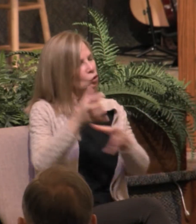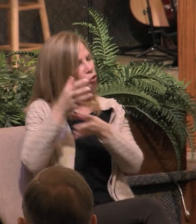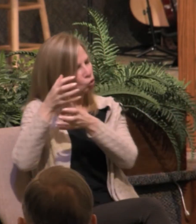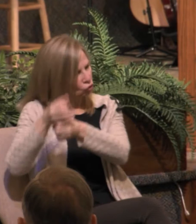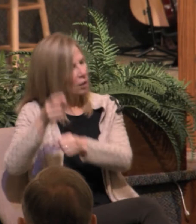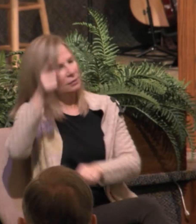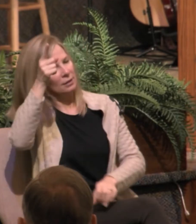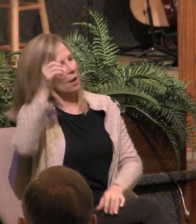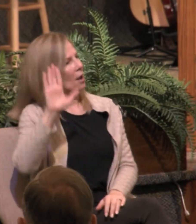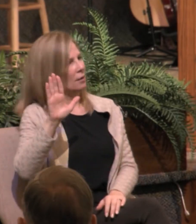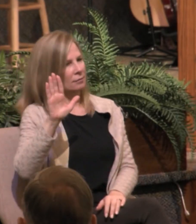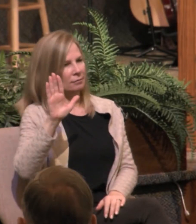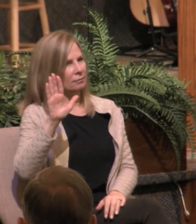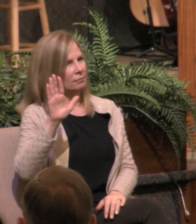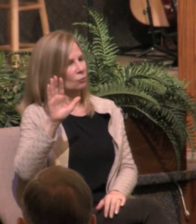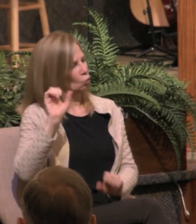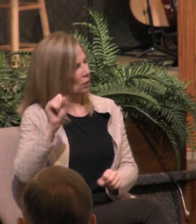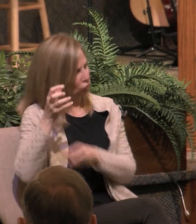one instance.